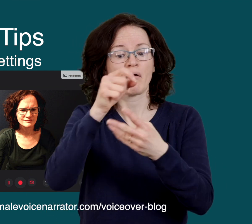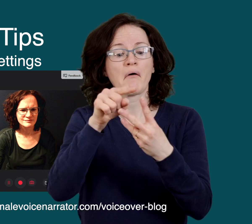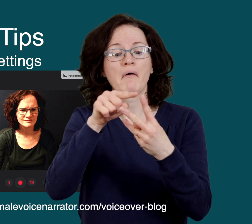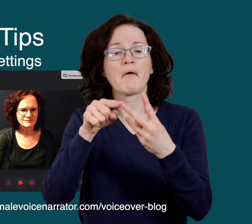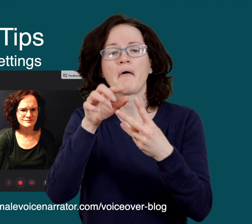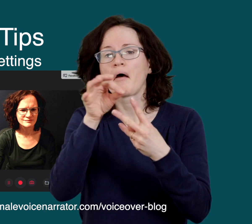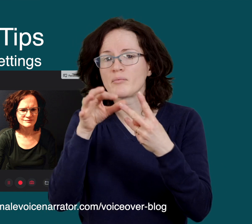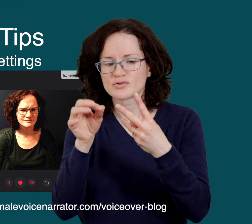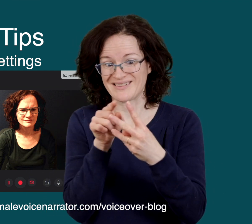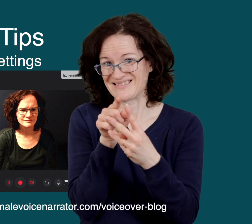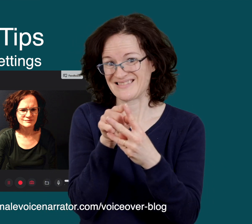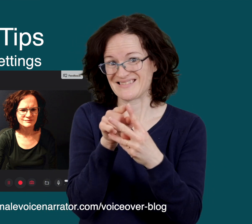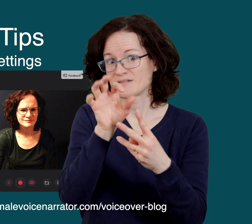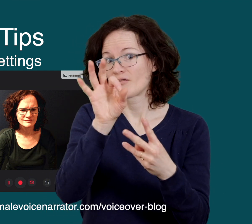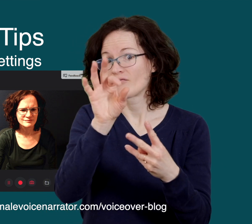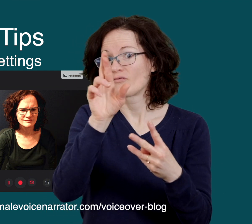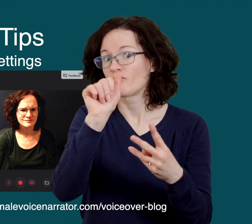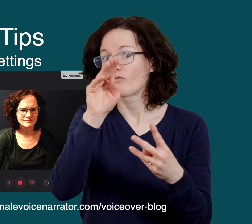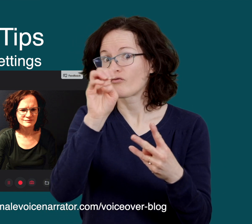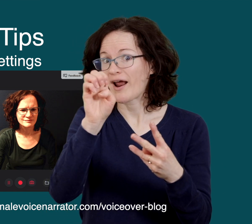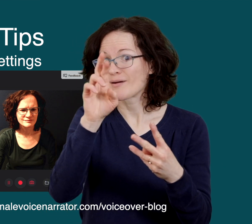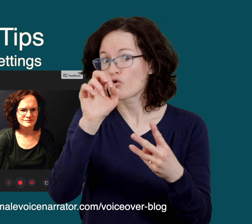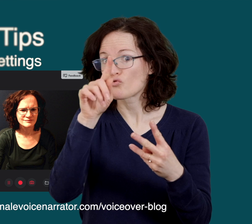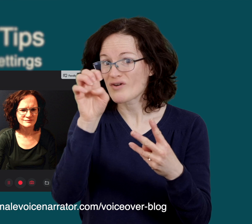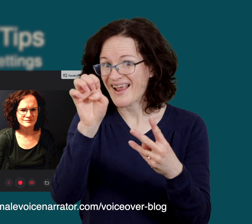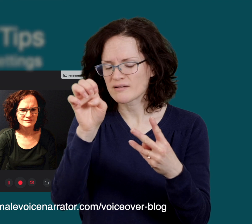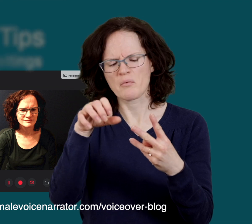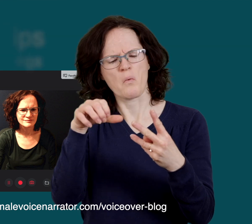Notice that you can set the camera to prioritize frame rate or exposure.